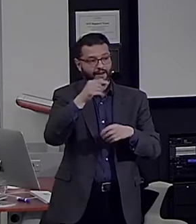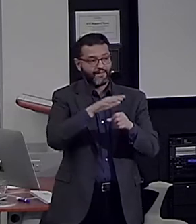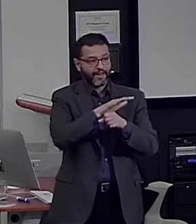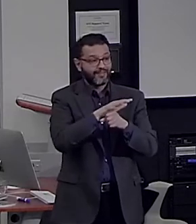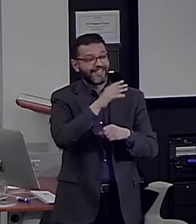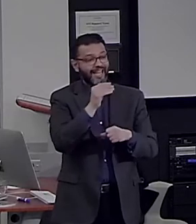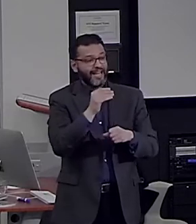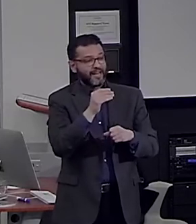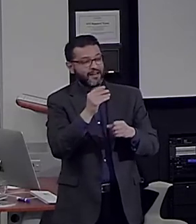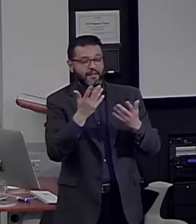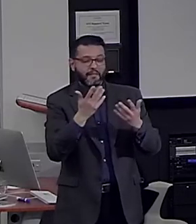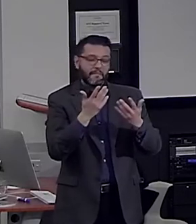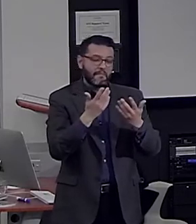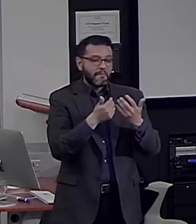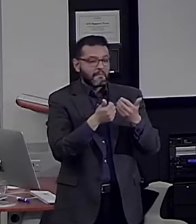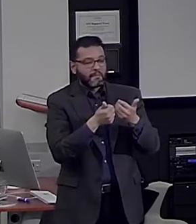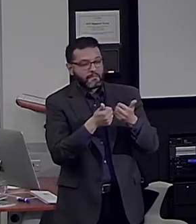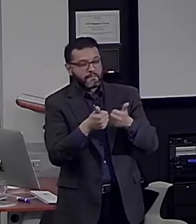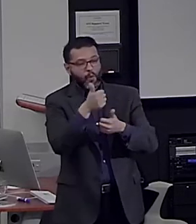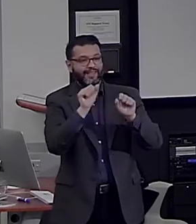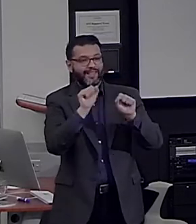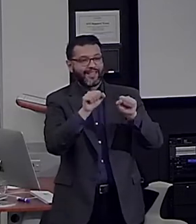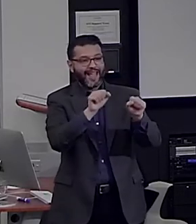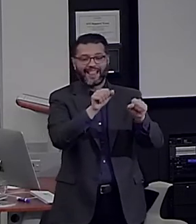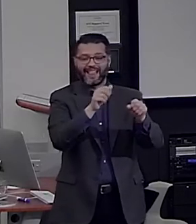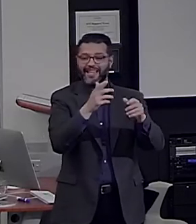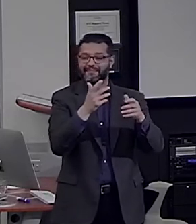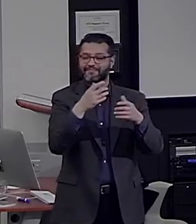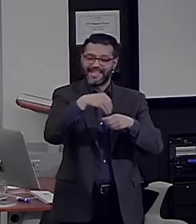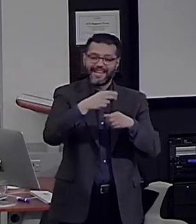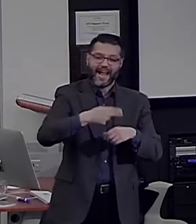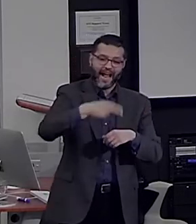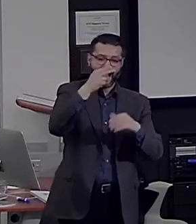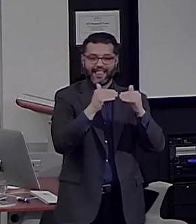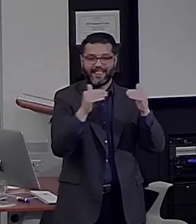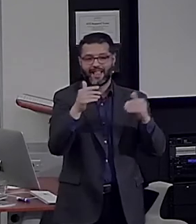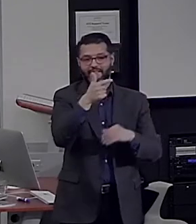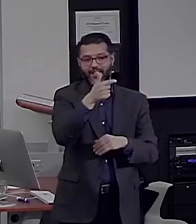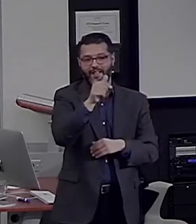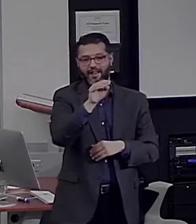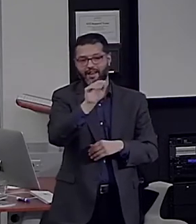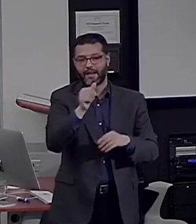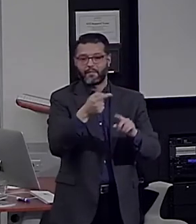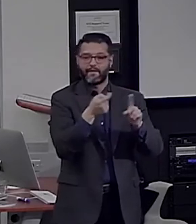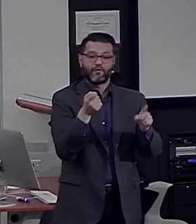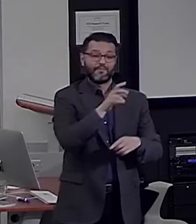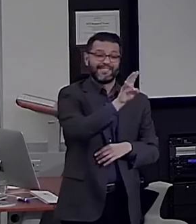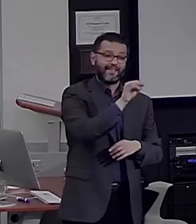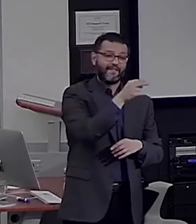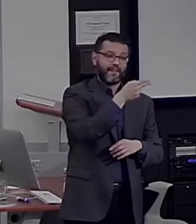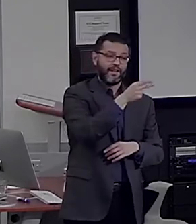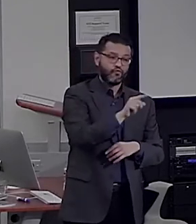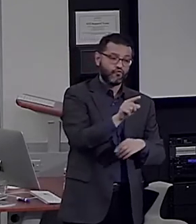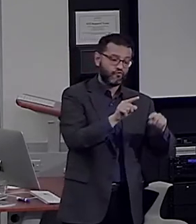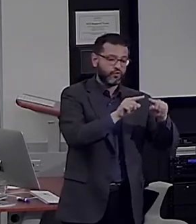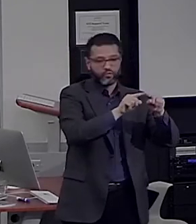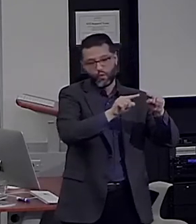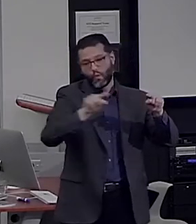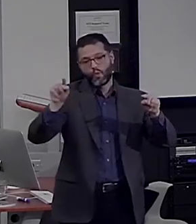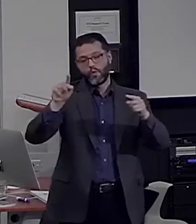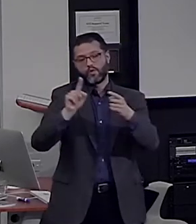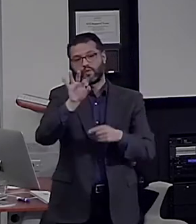is more likely to be the case in higher levels of gamma so from 70 hertz up to 90 which we don't really